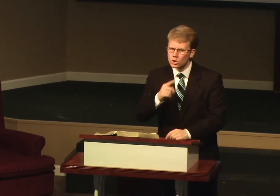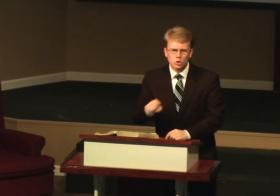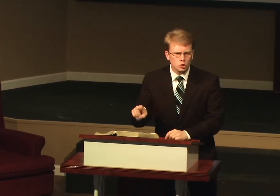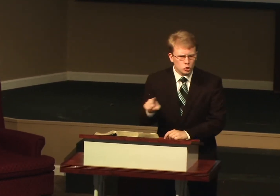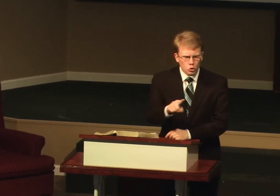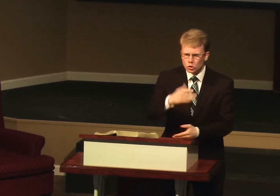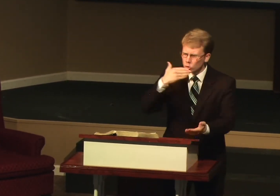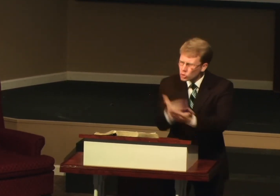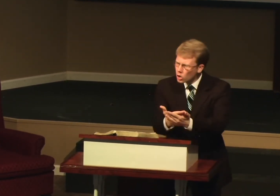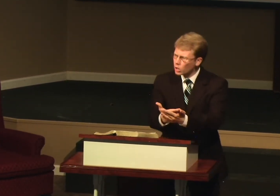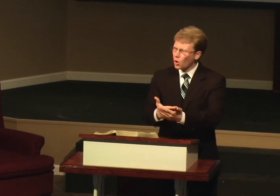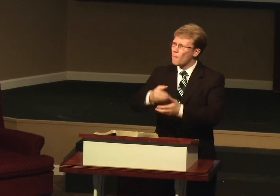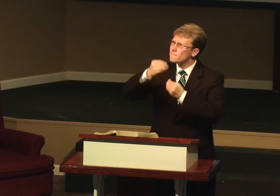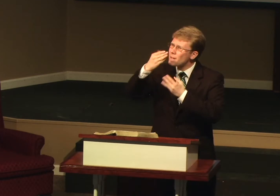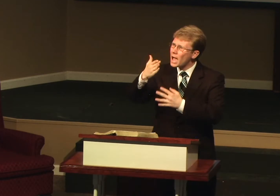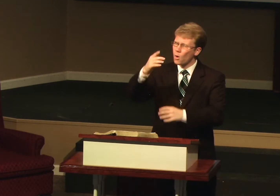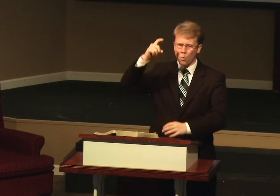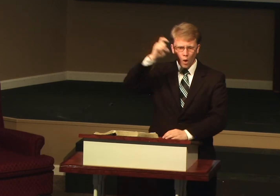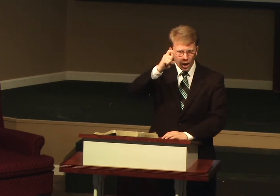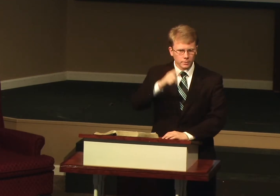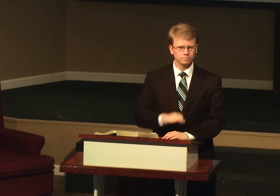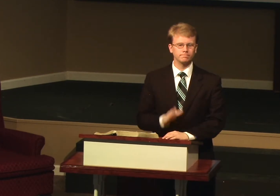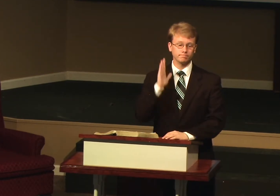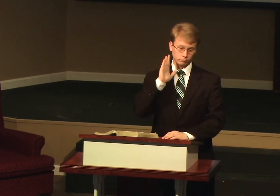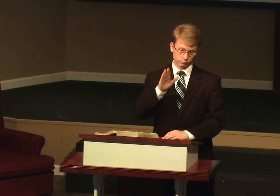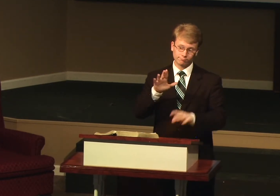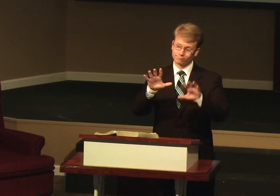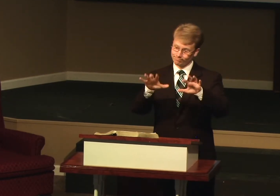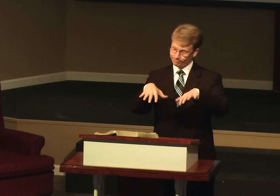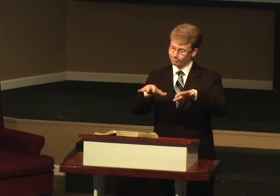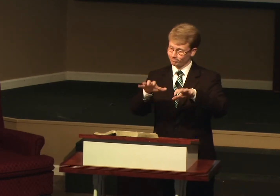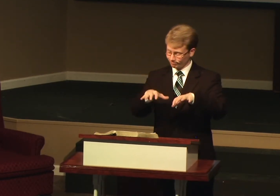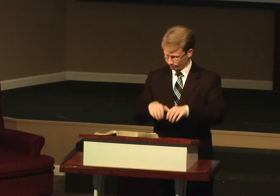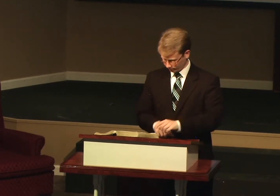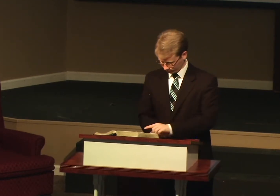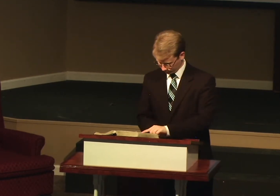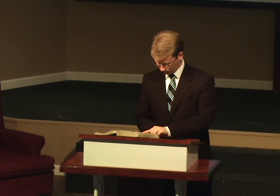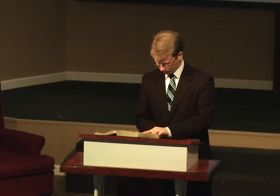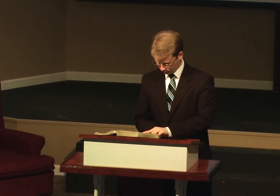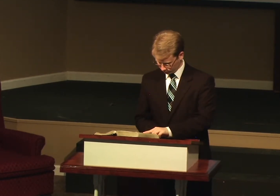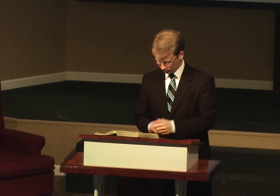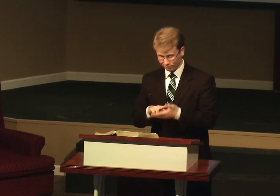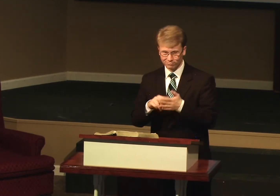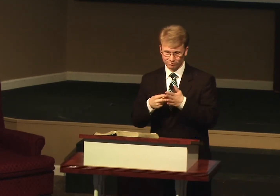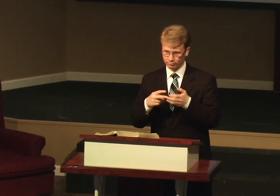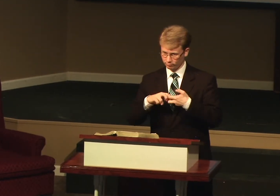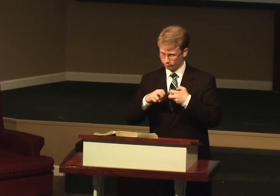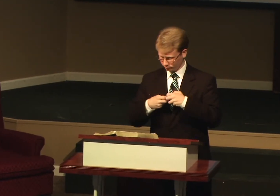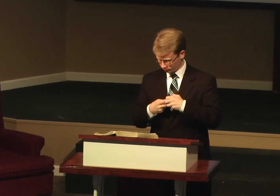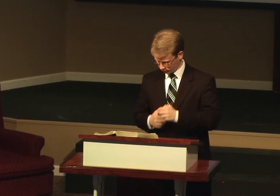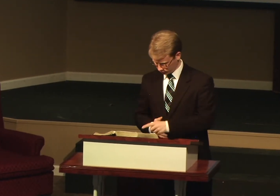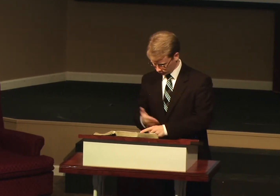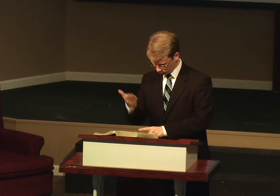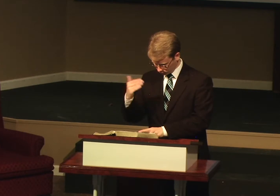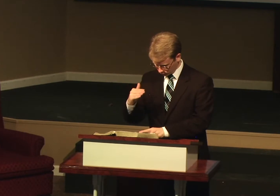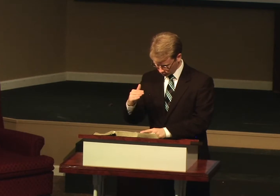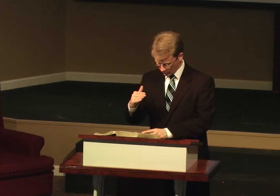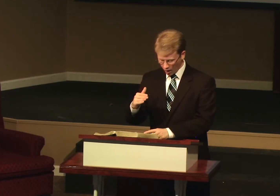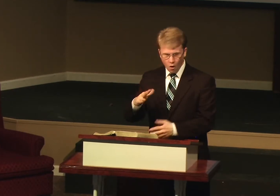things firsthand. I'm good, I obeyed. The rain is still going to come. Problems are